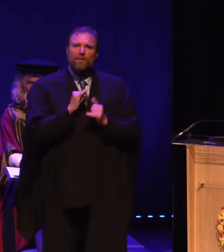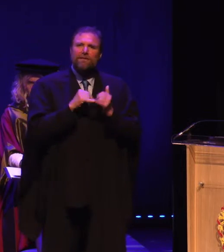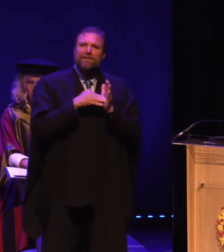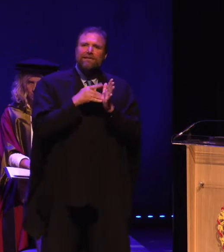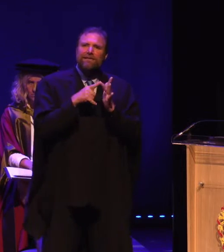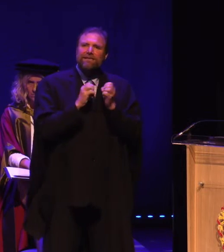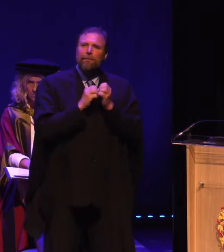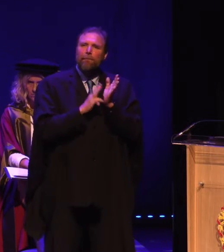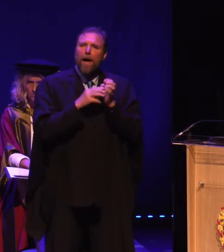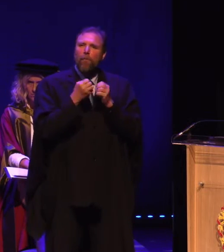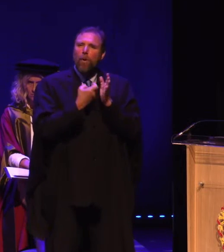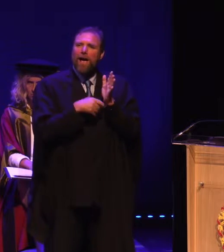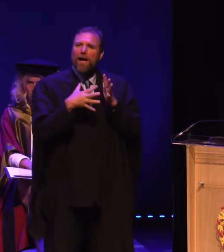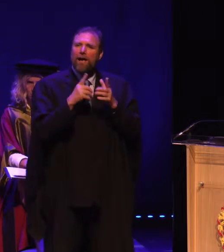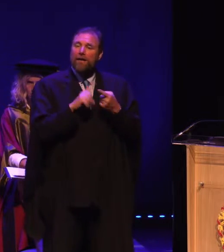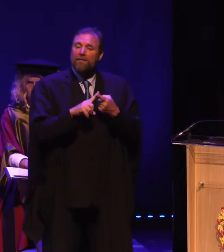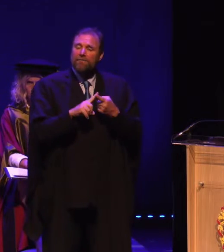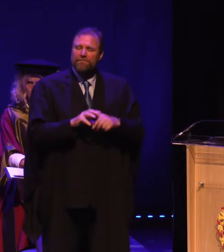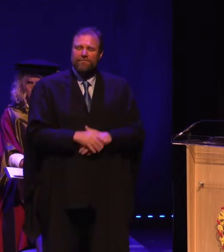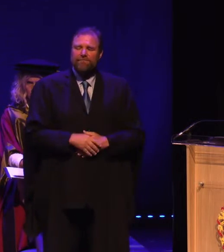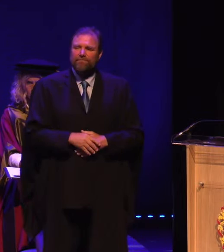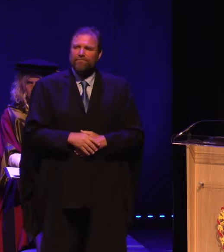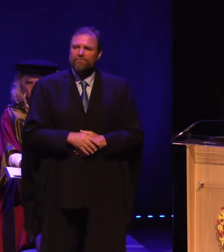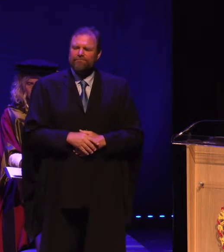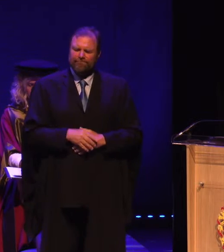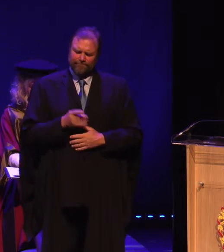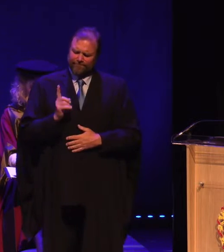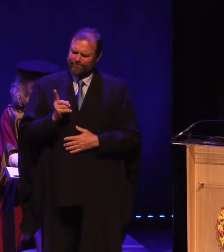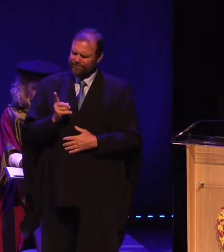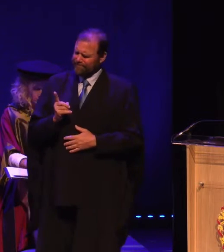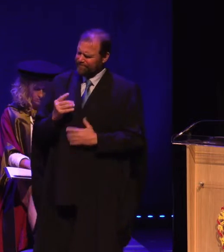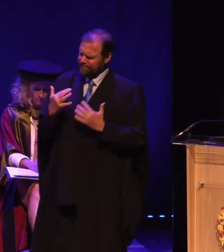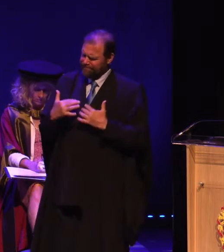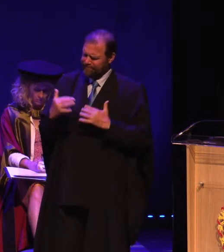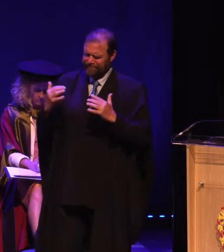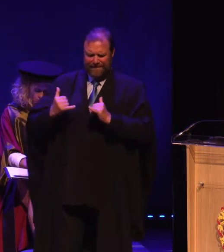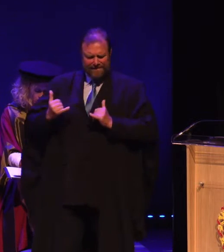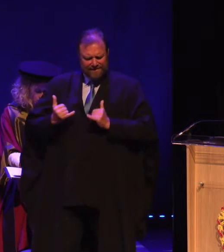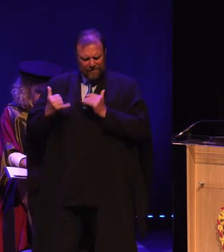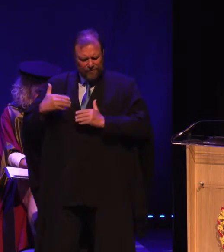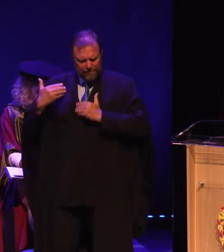this is a ceremonial occasion. It's evolved over your university's